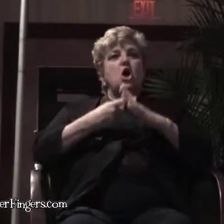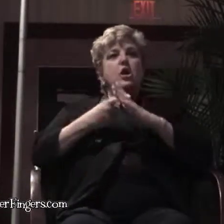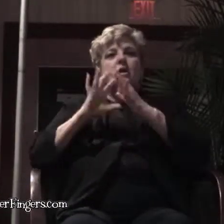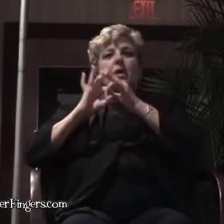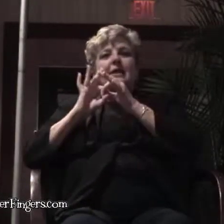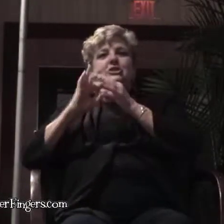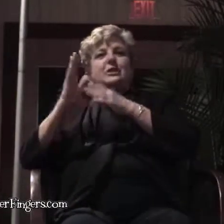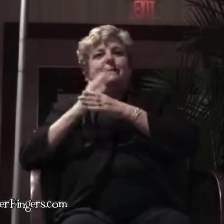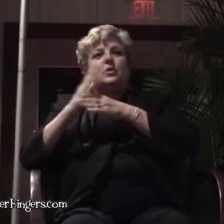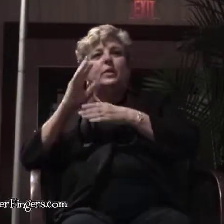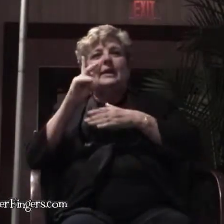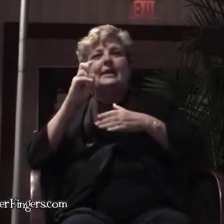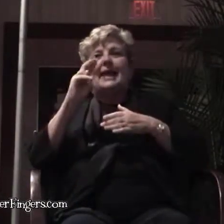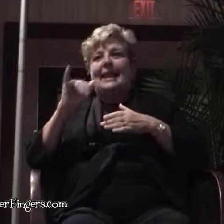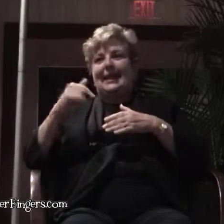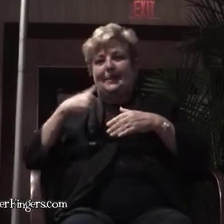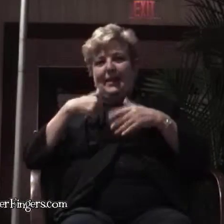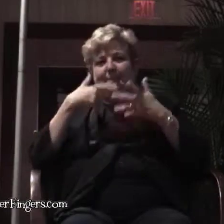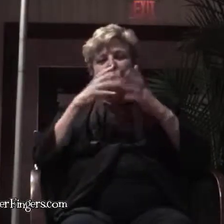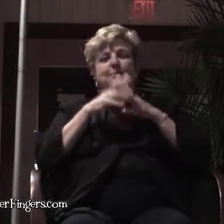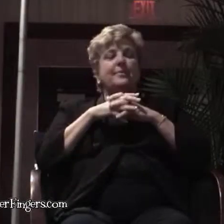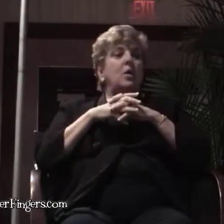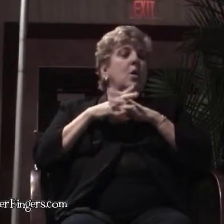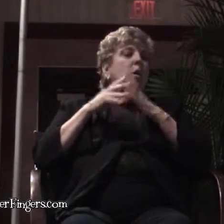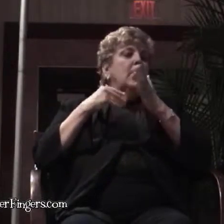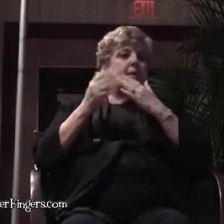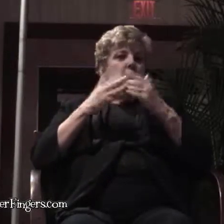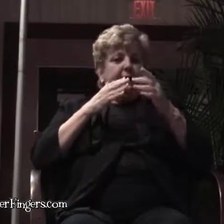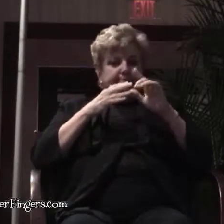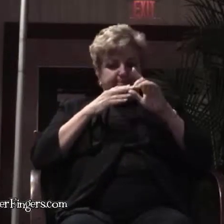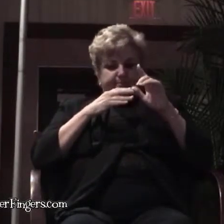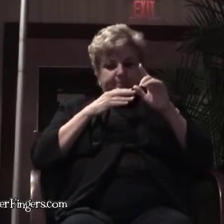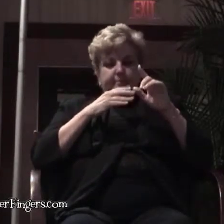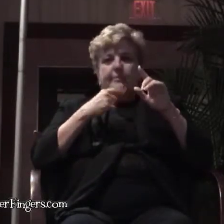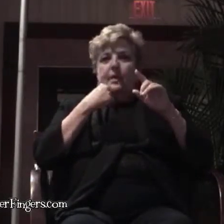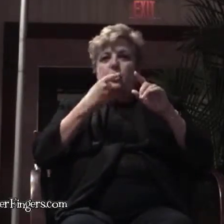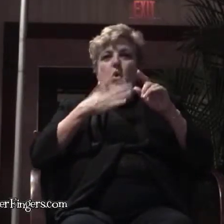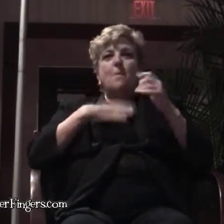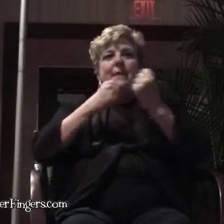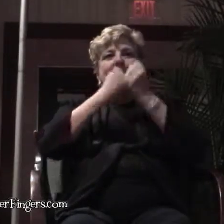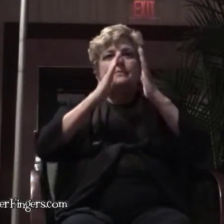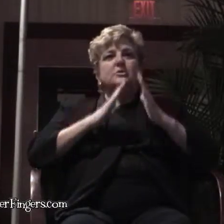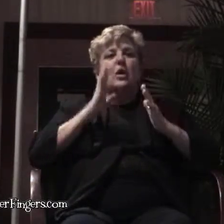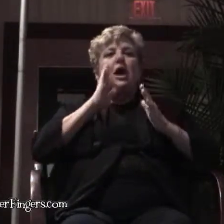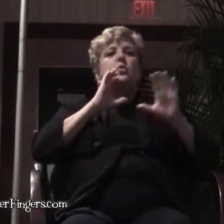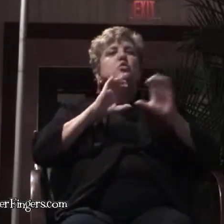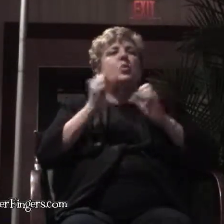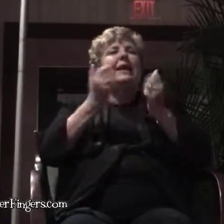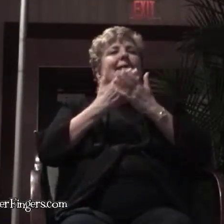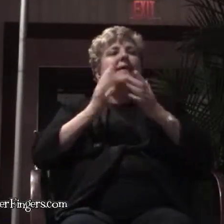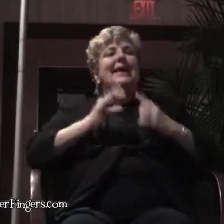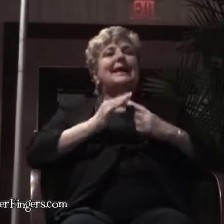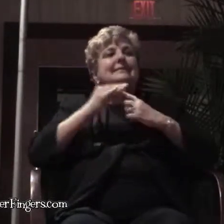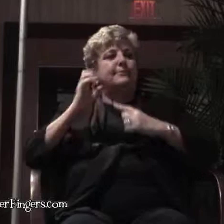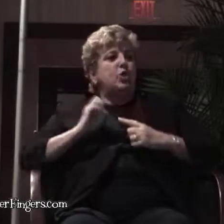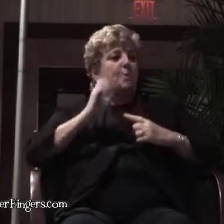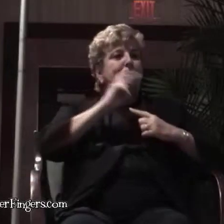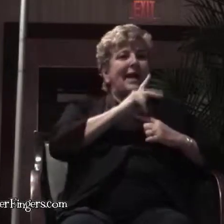I. And when I done my horse step, I told my sponsor I'd do anything except go back to Vietnam. And he said, well, when it's time, you